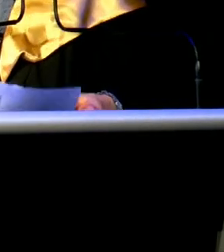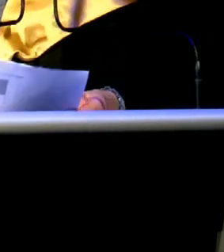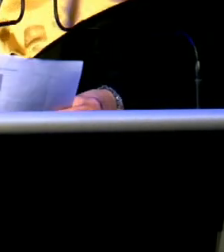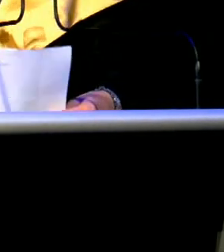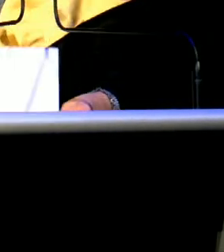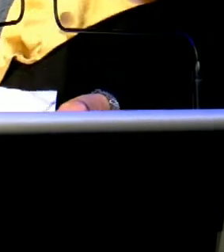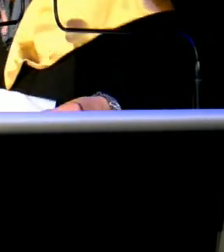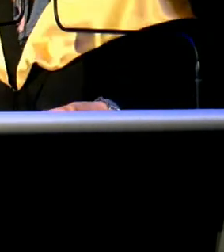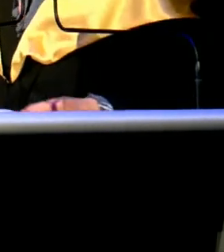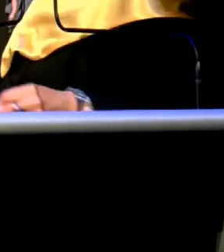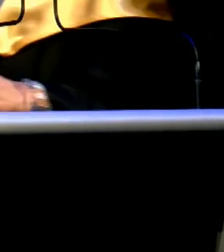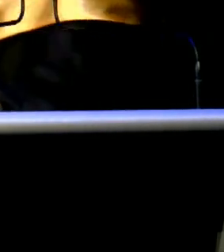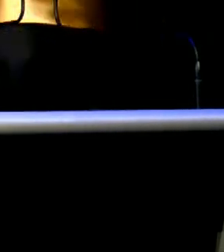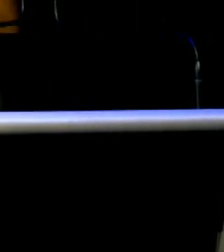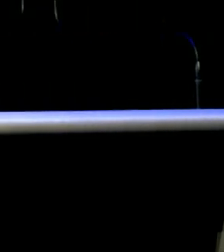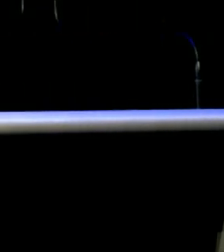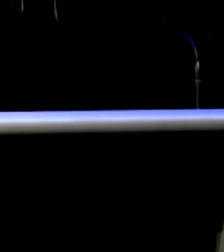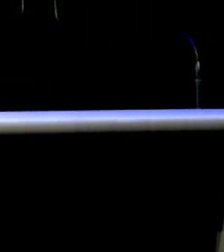Congratulations.